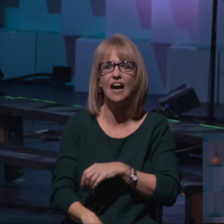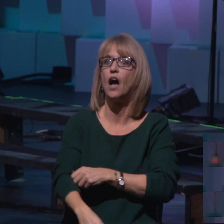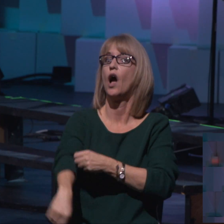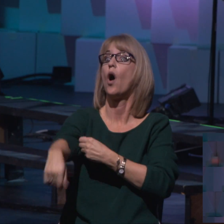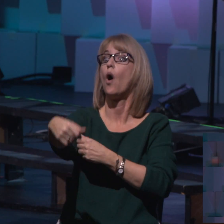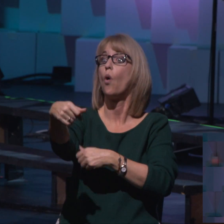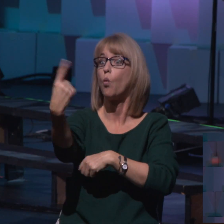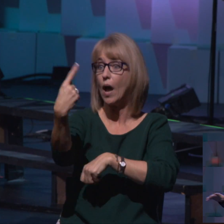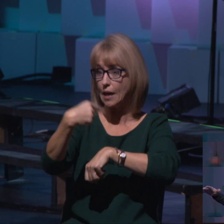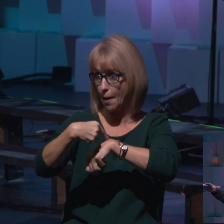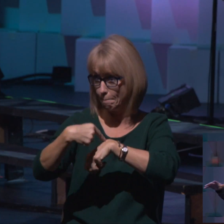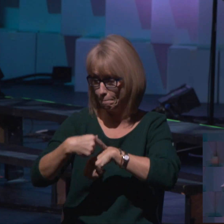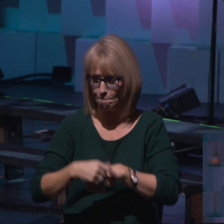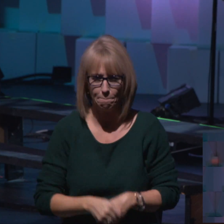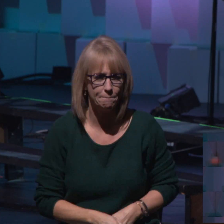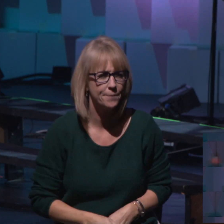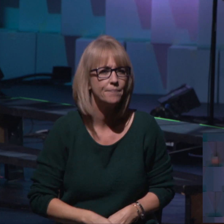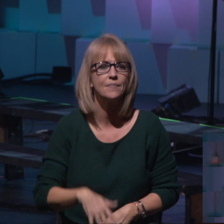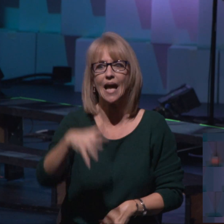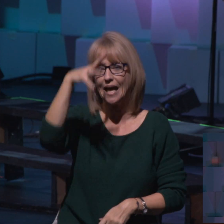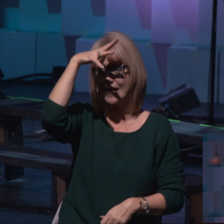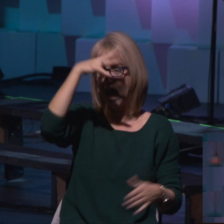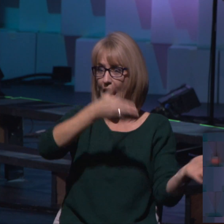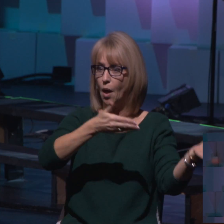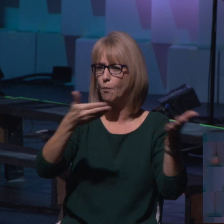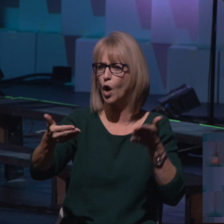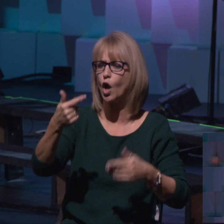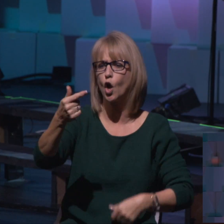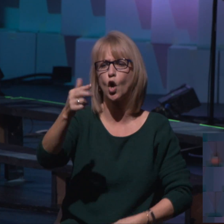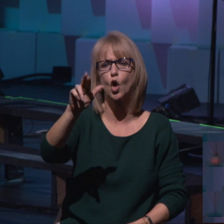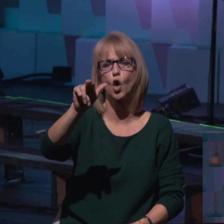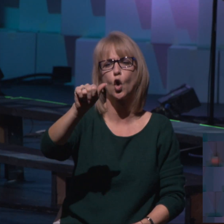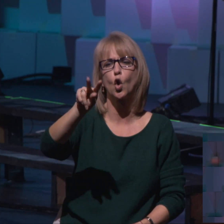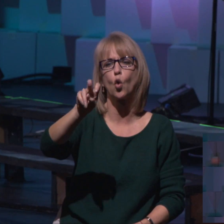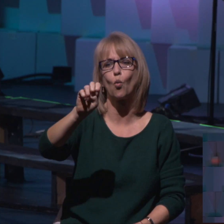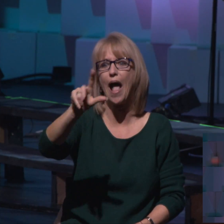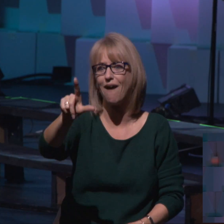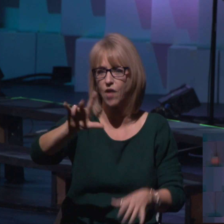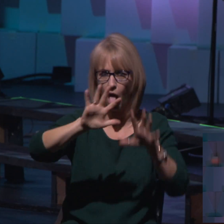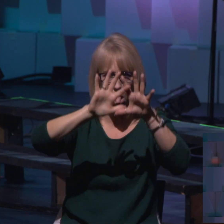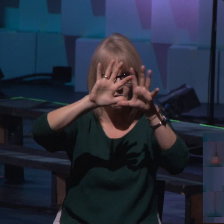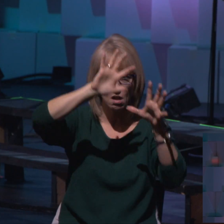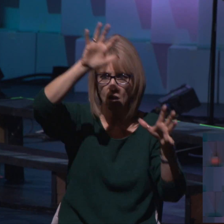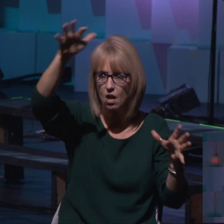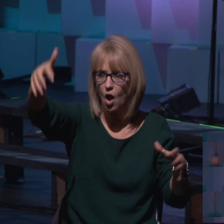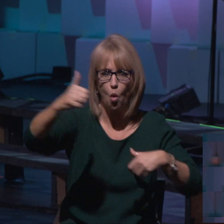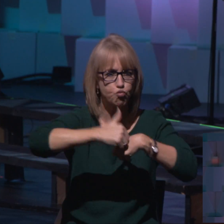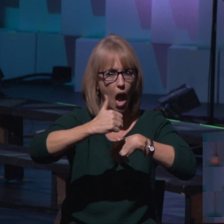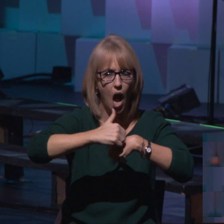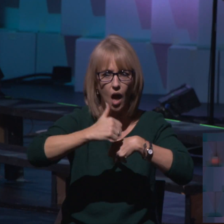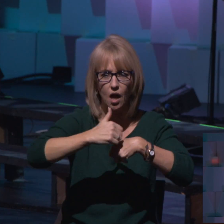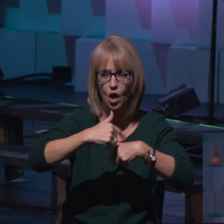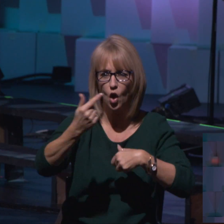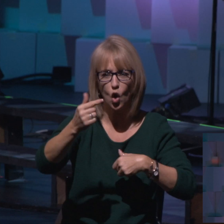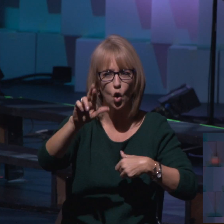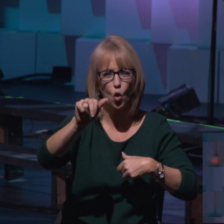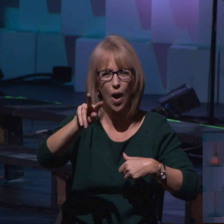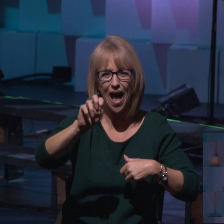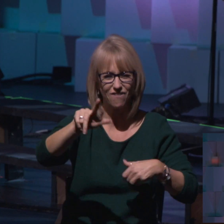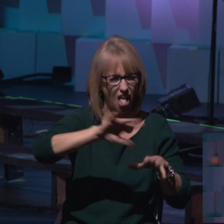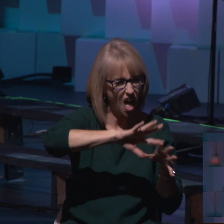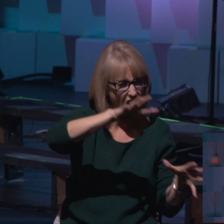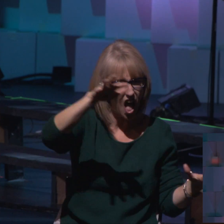to redo our driveway and the areas around the barn. That was a great place to play King of the Hill on top of the pile of